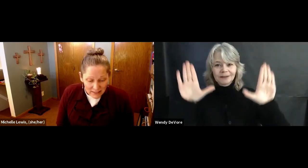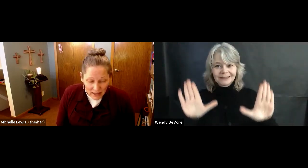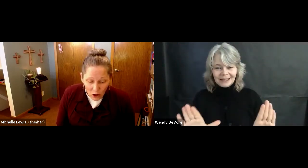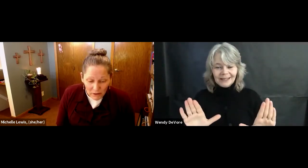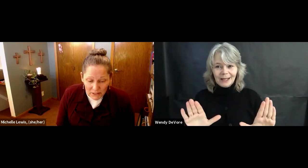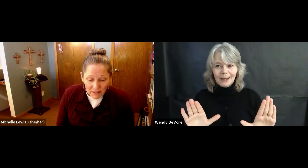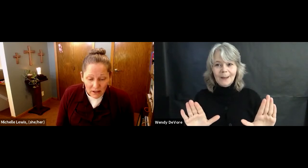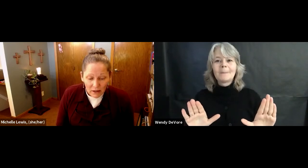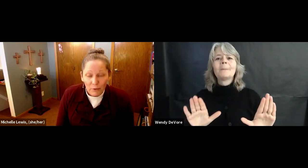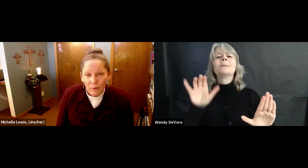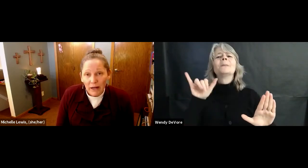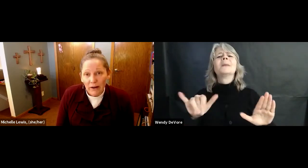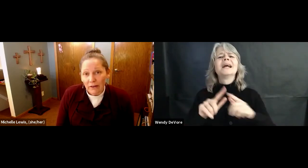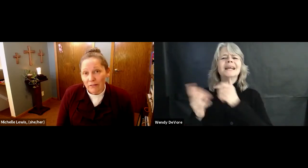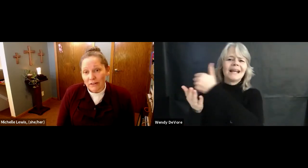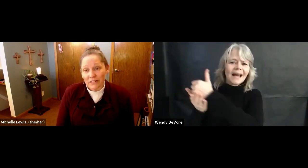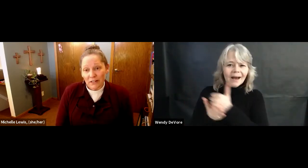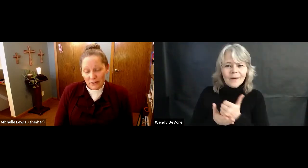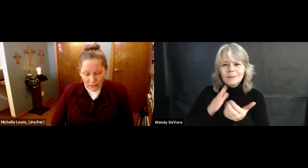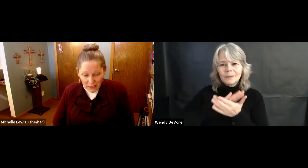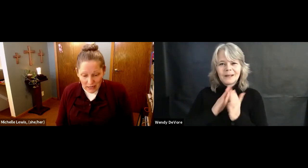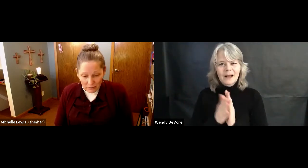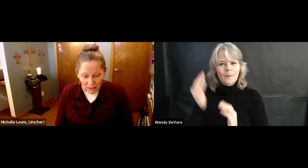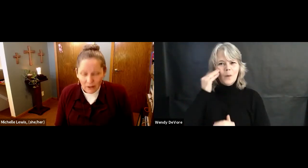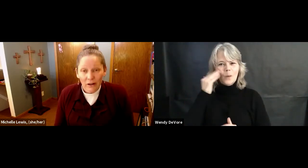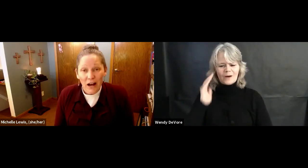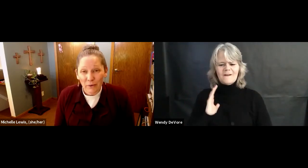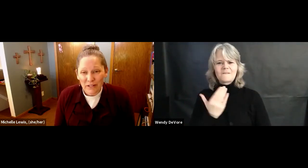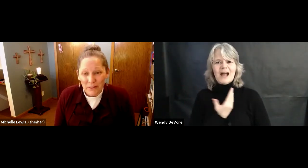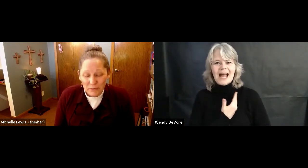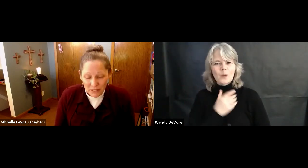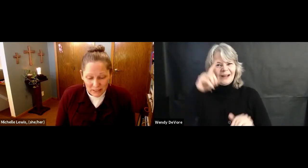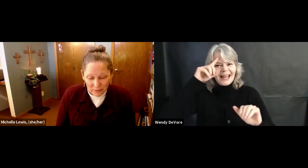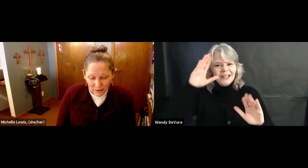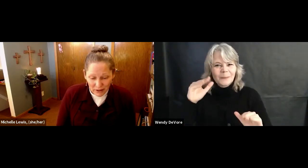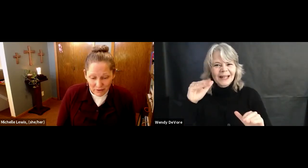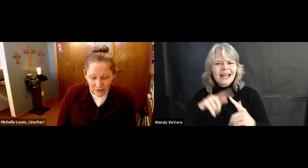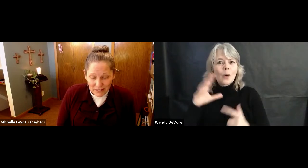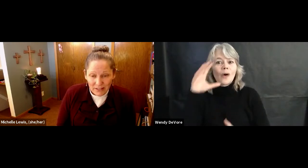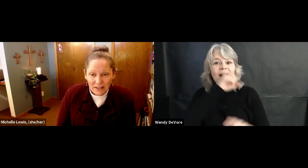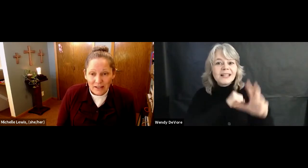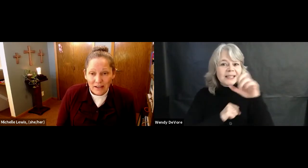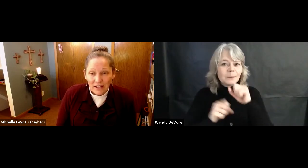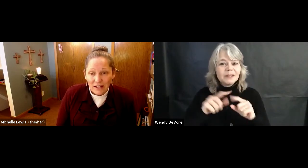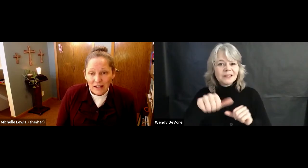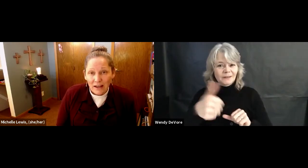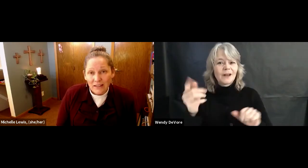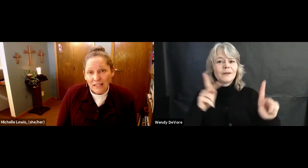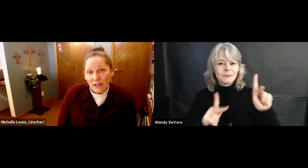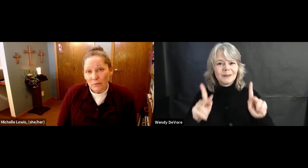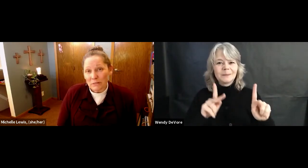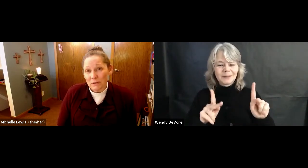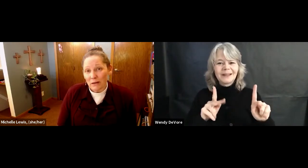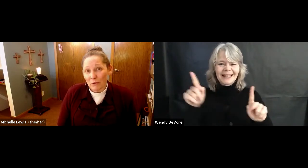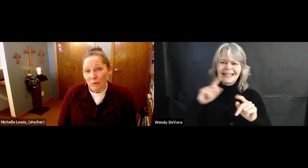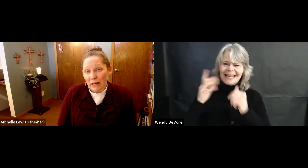These can help us become aware of our stereotypes, our assumptions about others. And they